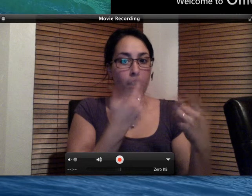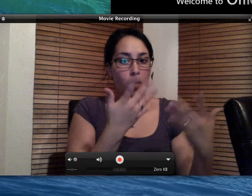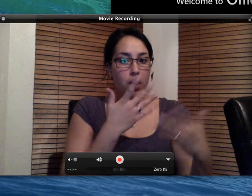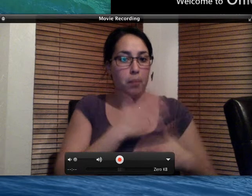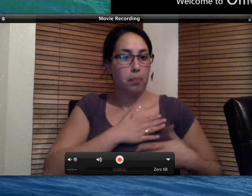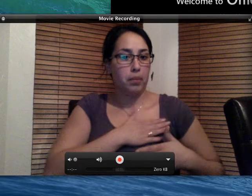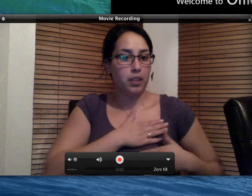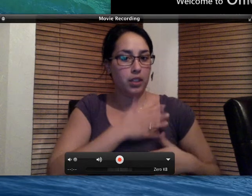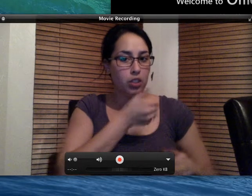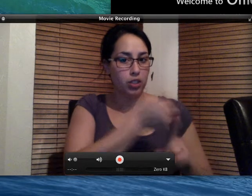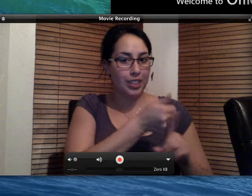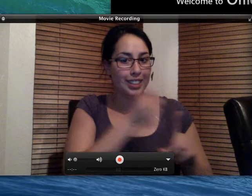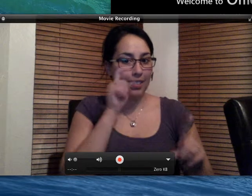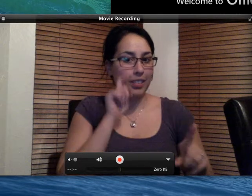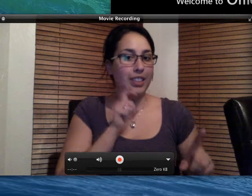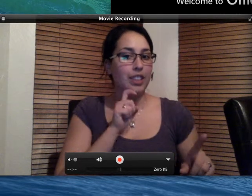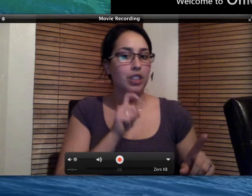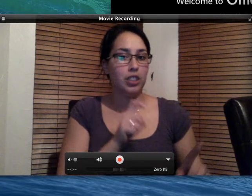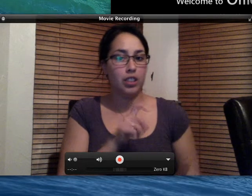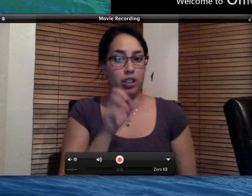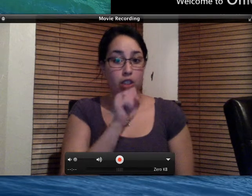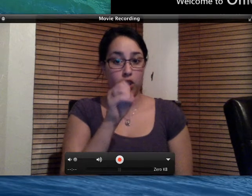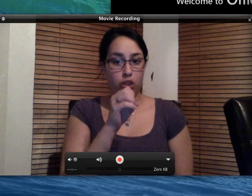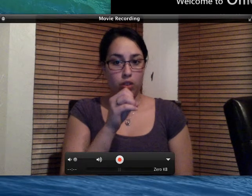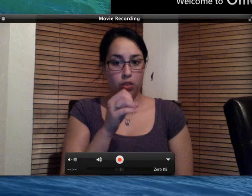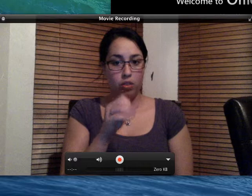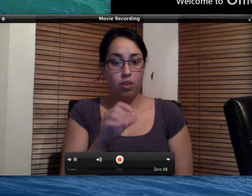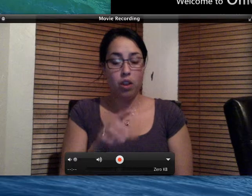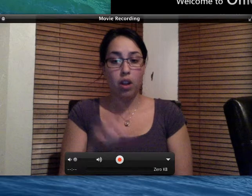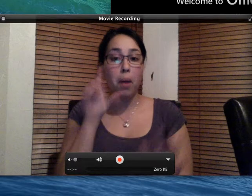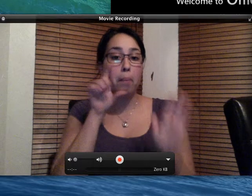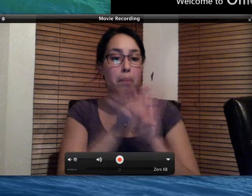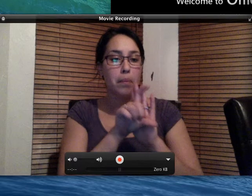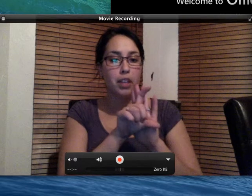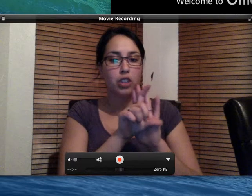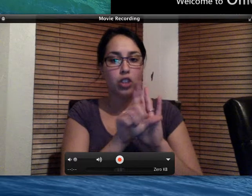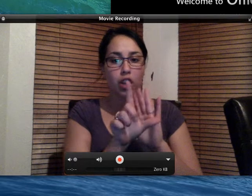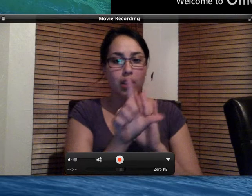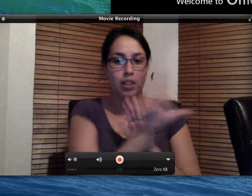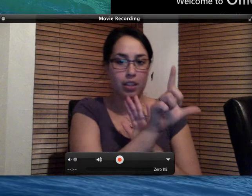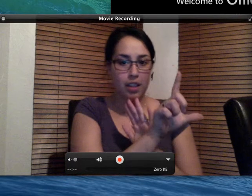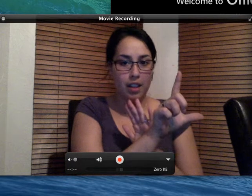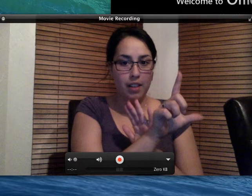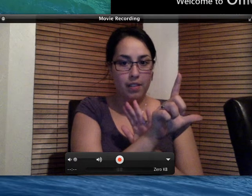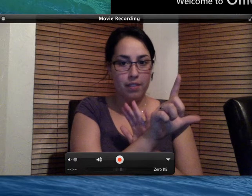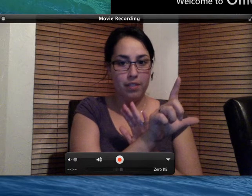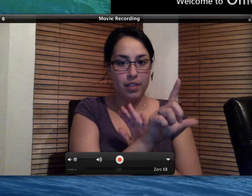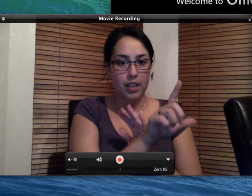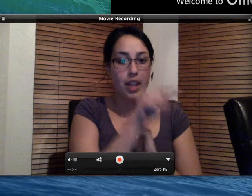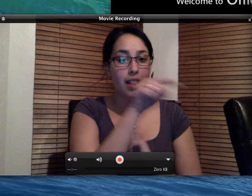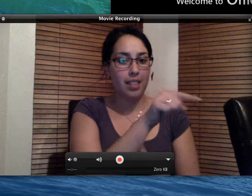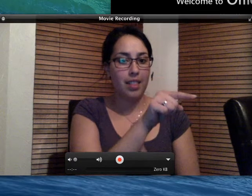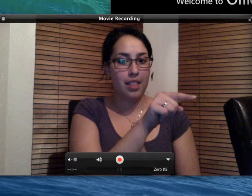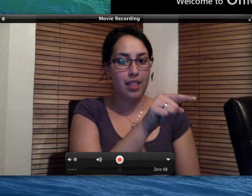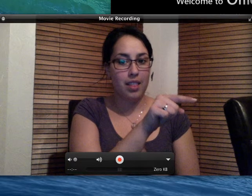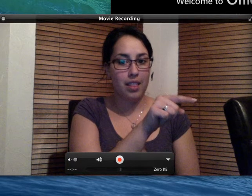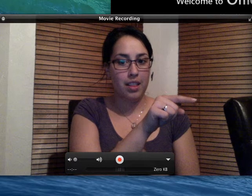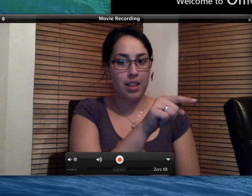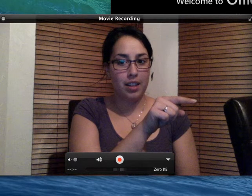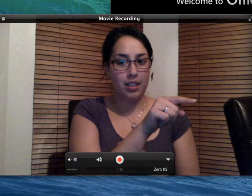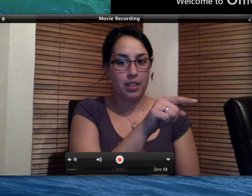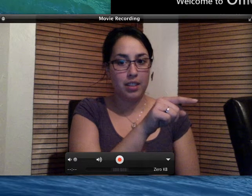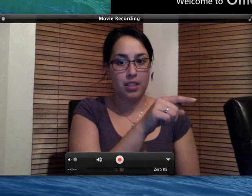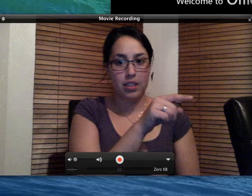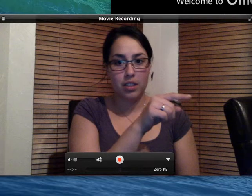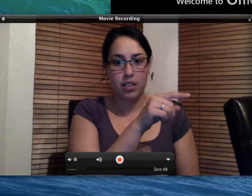Okay, now on the left, you can see the hand, that's the big arrow, and the penis on the right, the hand hovering. And over